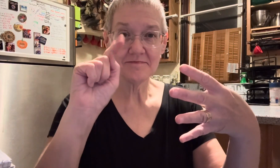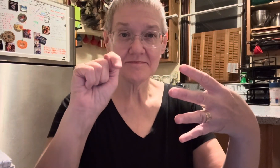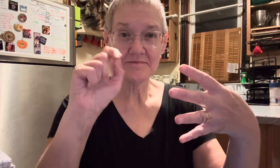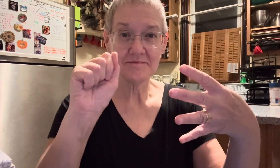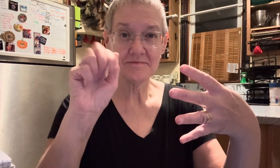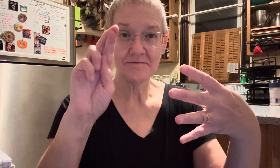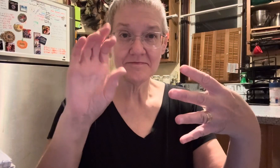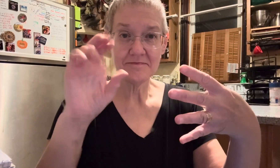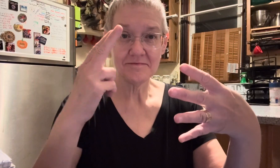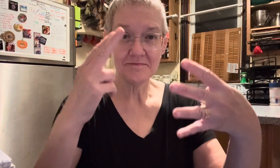cornstarch,